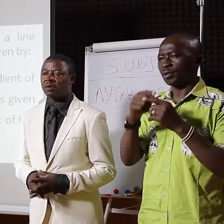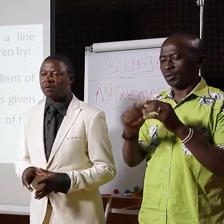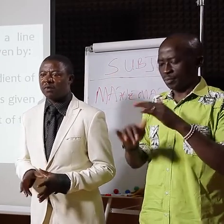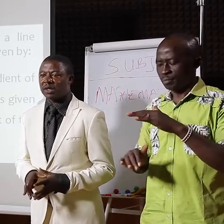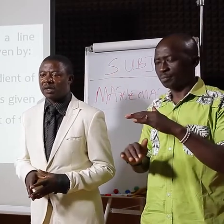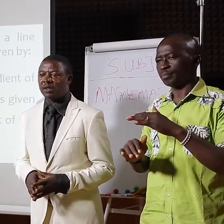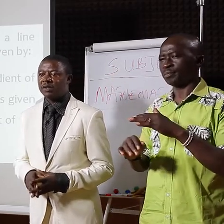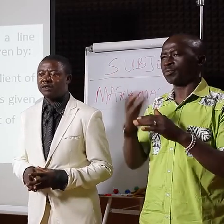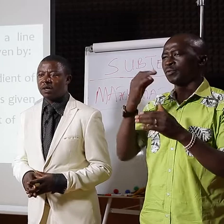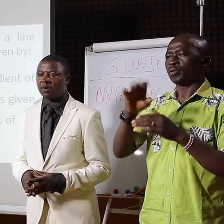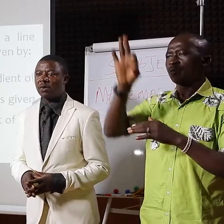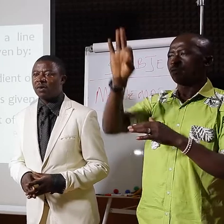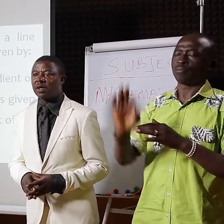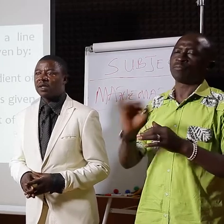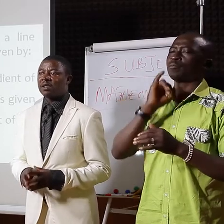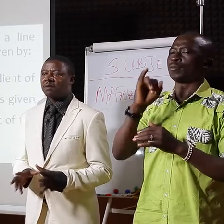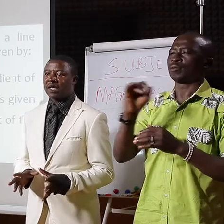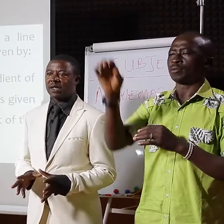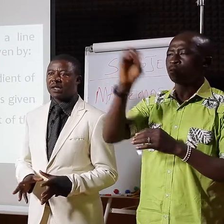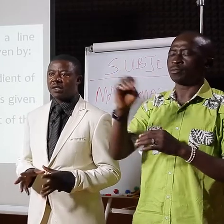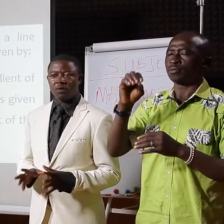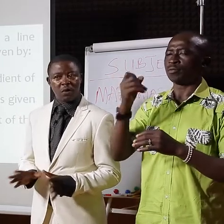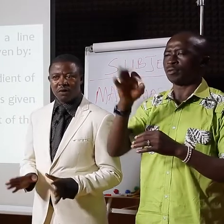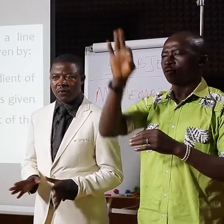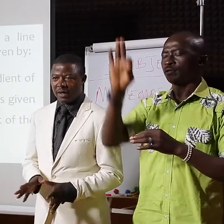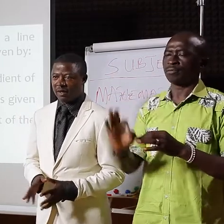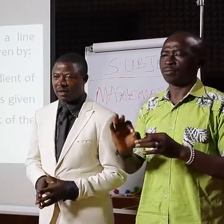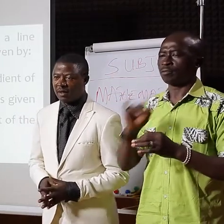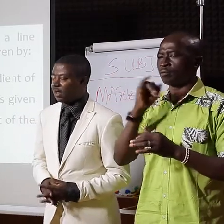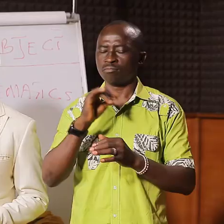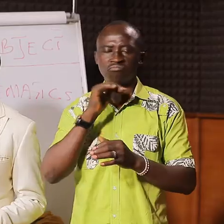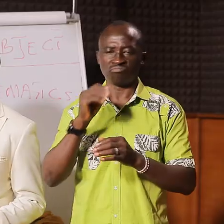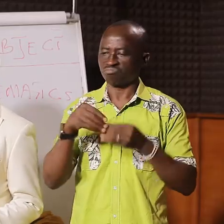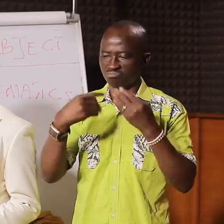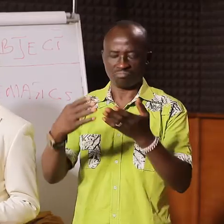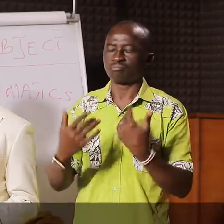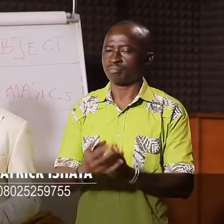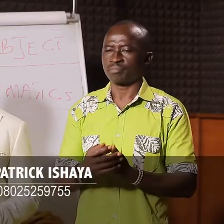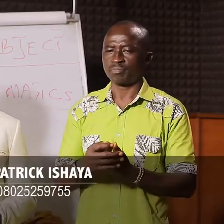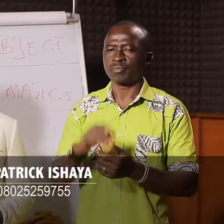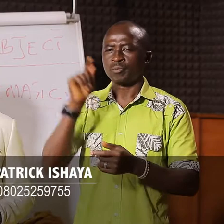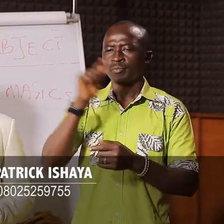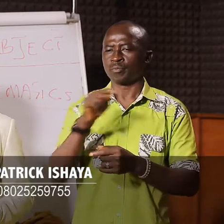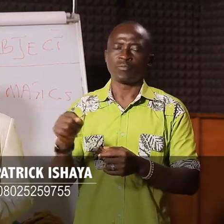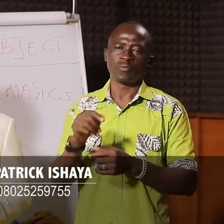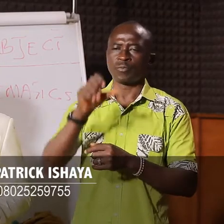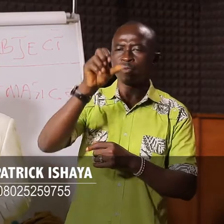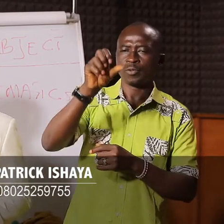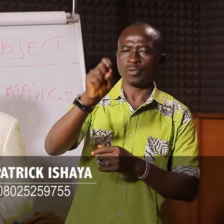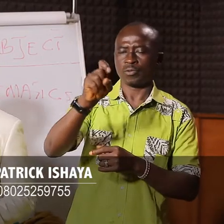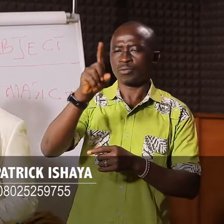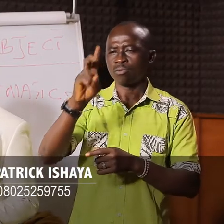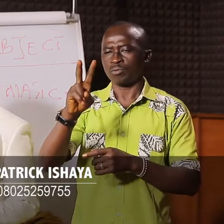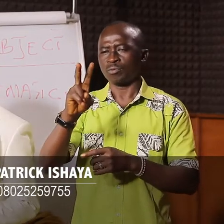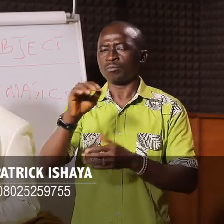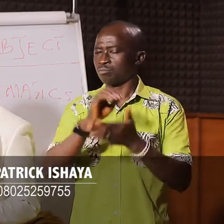denominator of a fraction is 0, the fraction is undefined. Therefore, our s2 minus